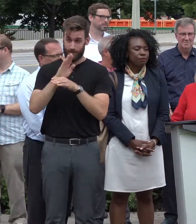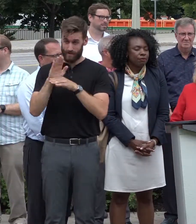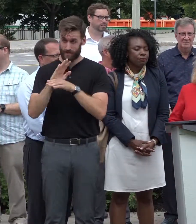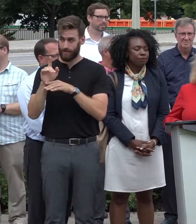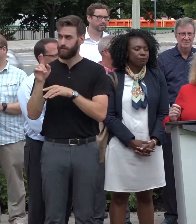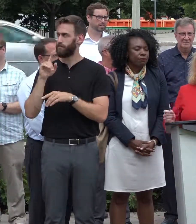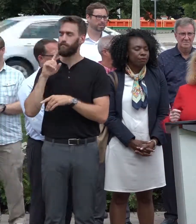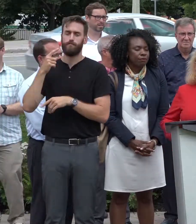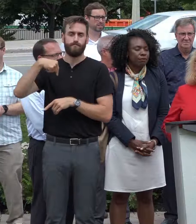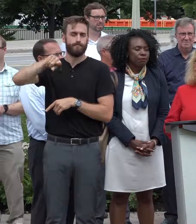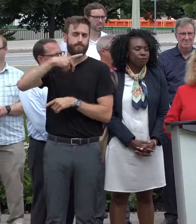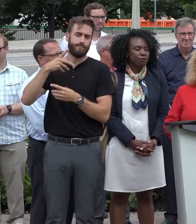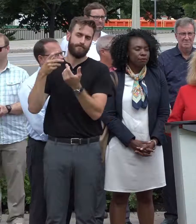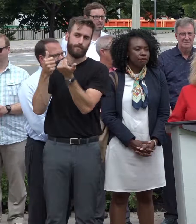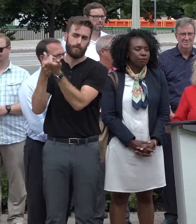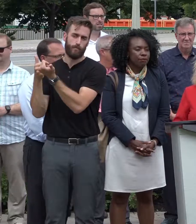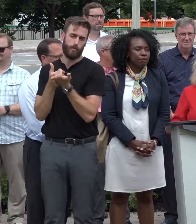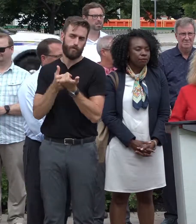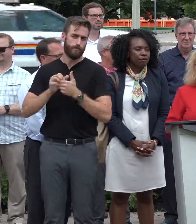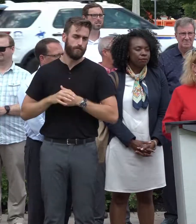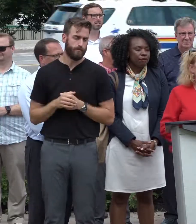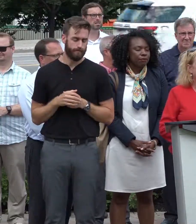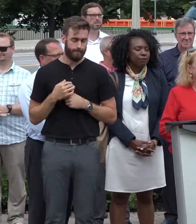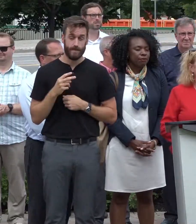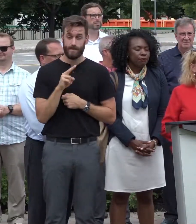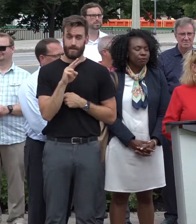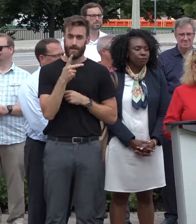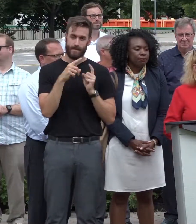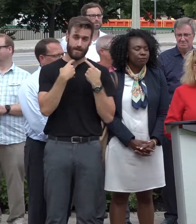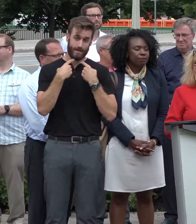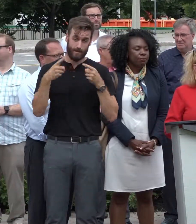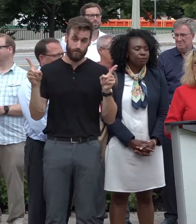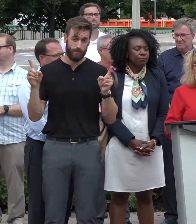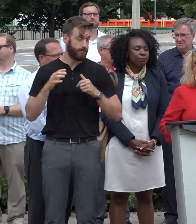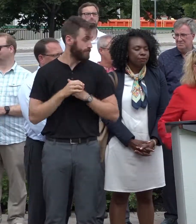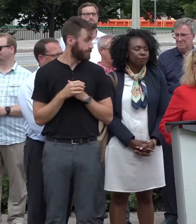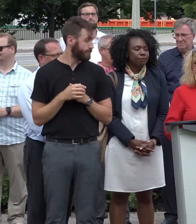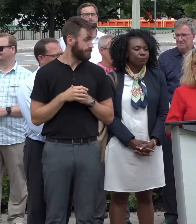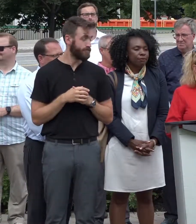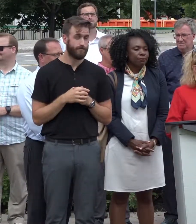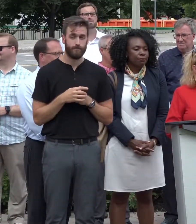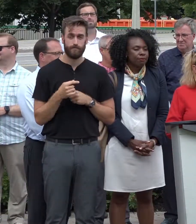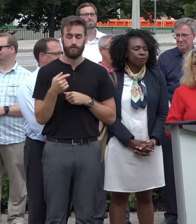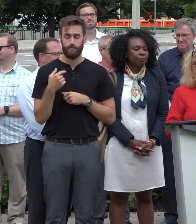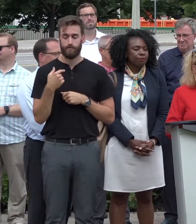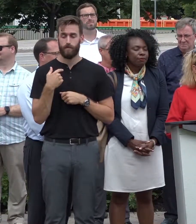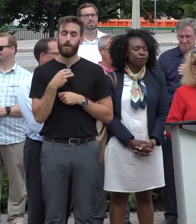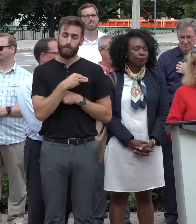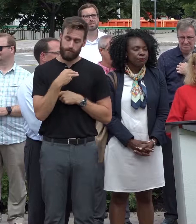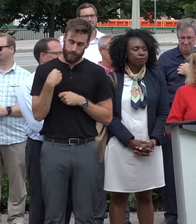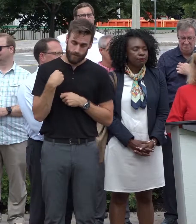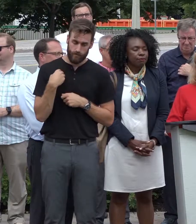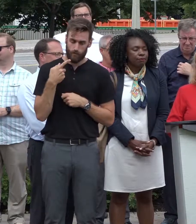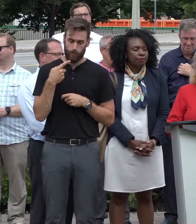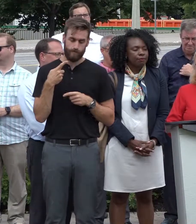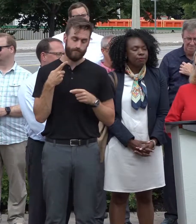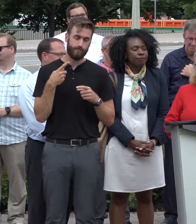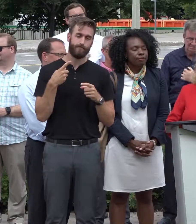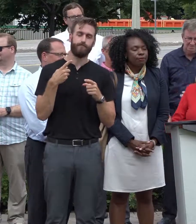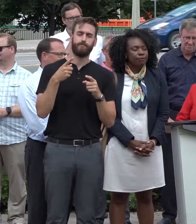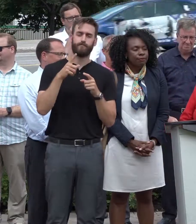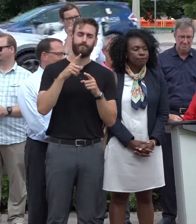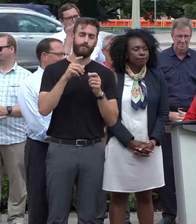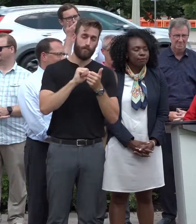week. The second announcement I want to make is I happen to be not only the minister responsible for tourism, culture, and